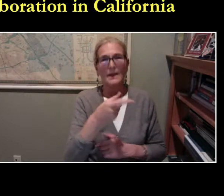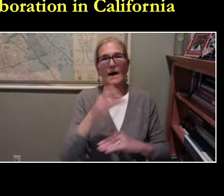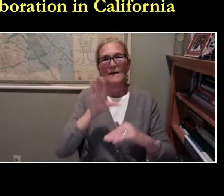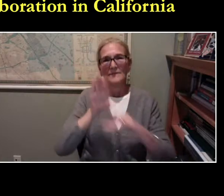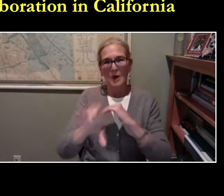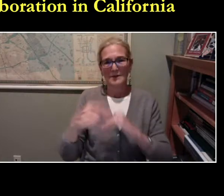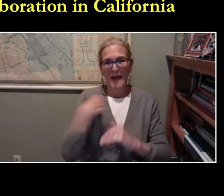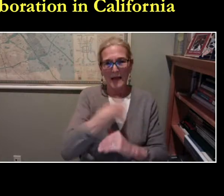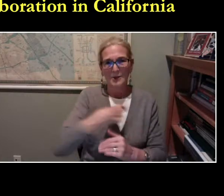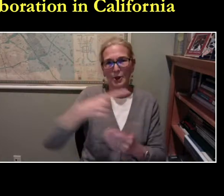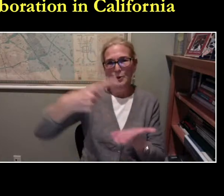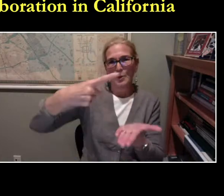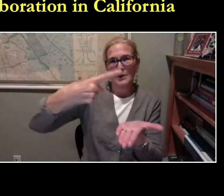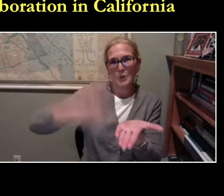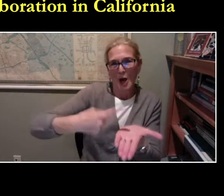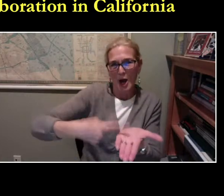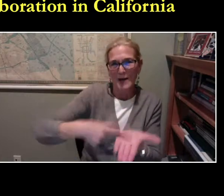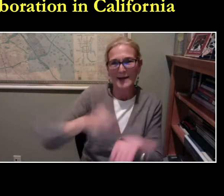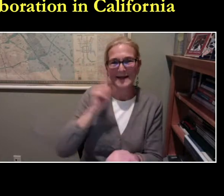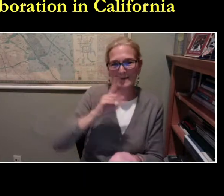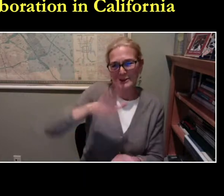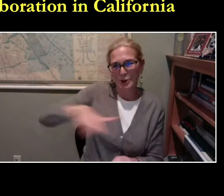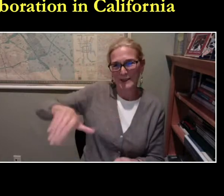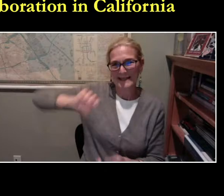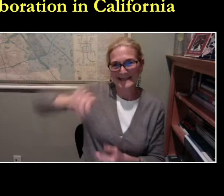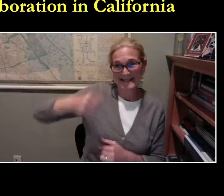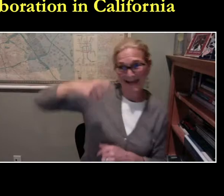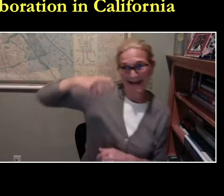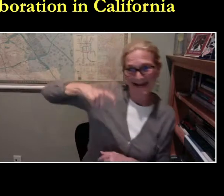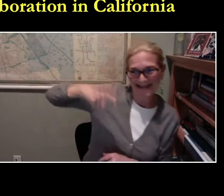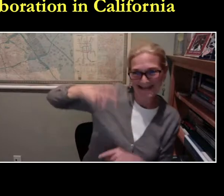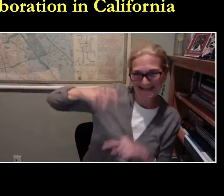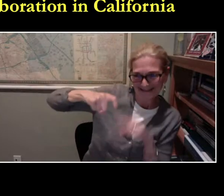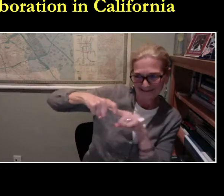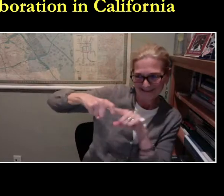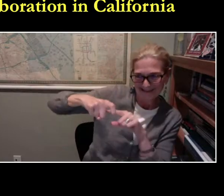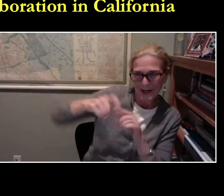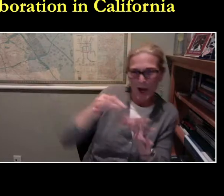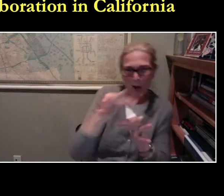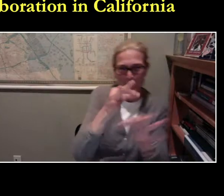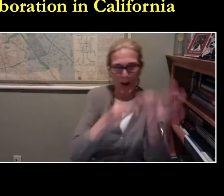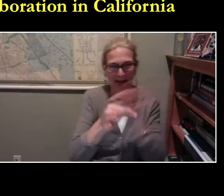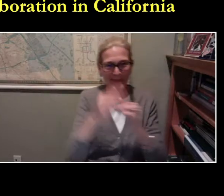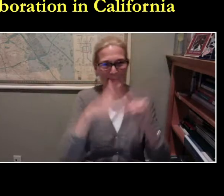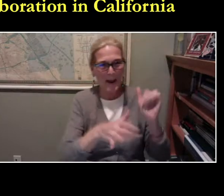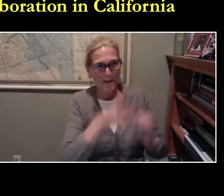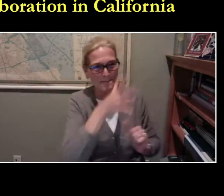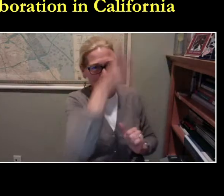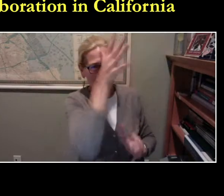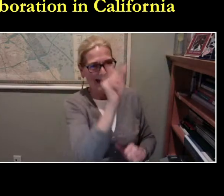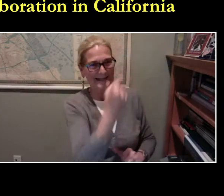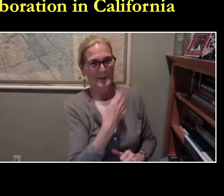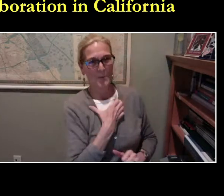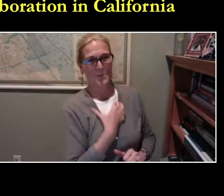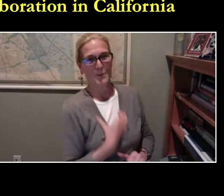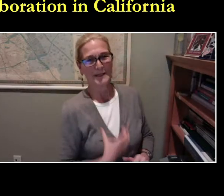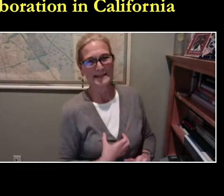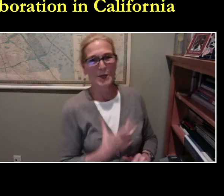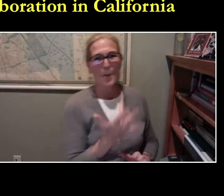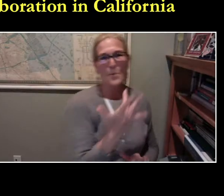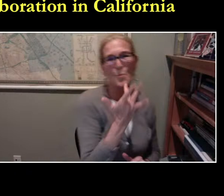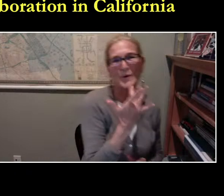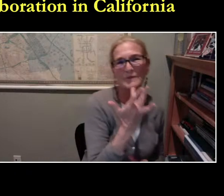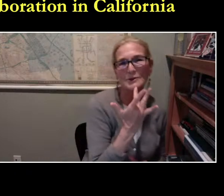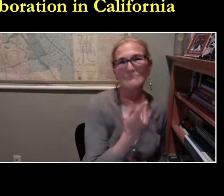she specifically called out the League K bill and applauded it as being a way to